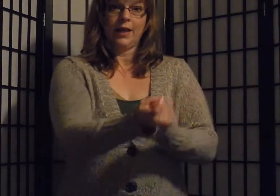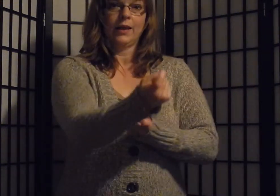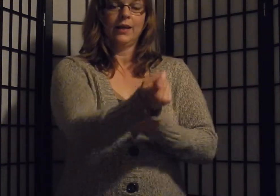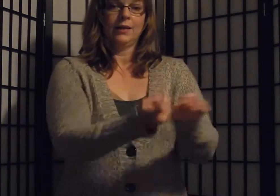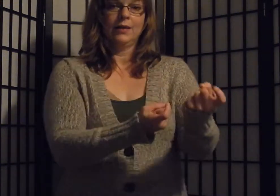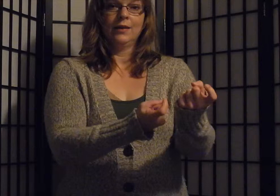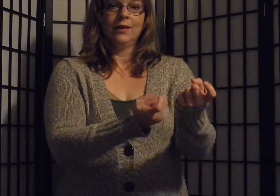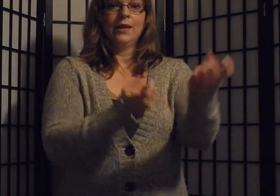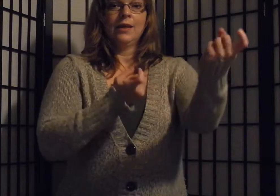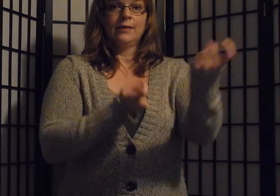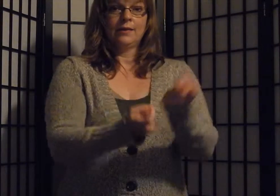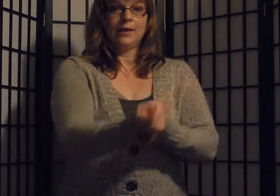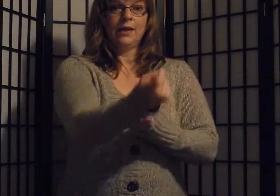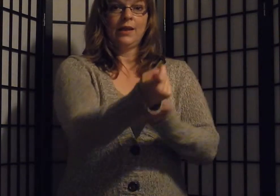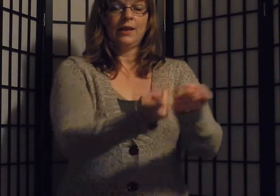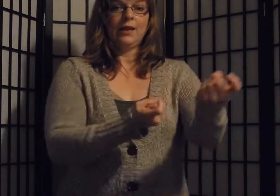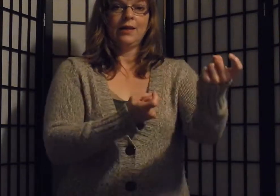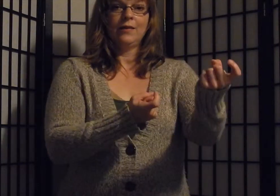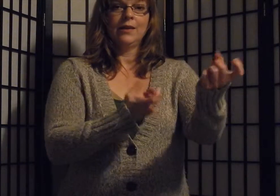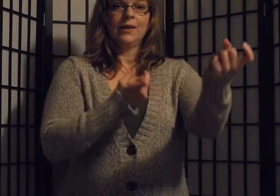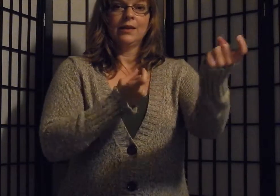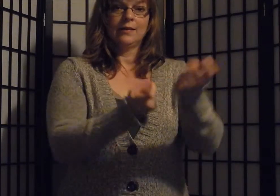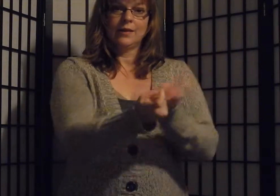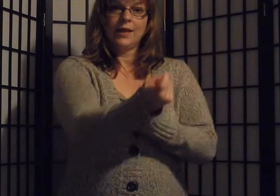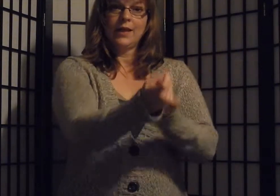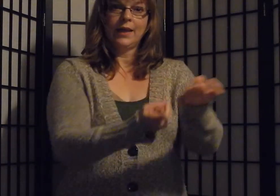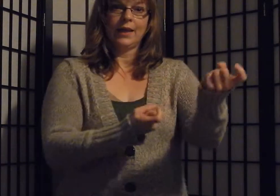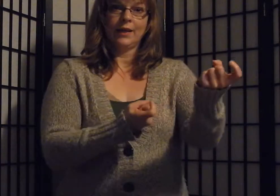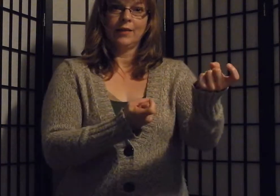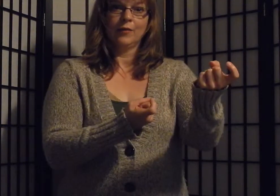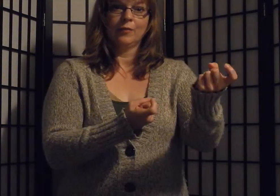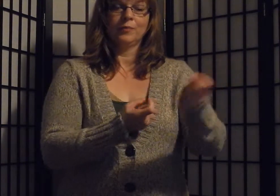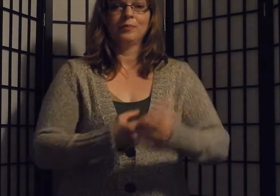skiing. Ski, skiing.